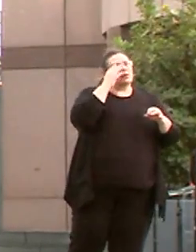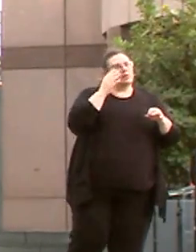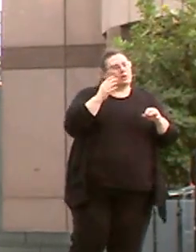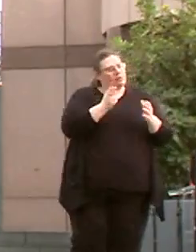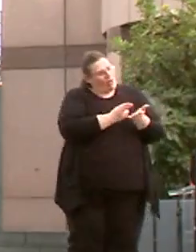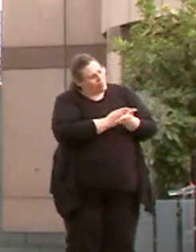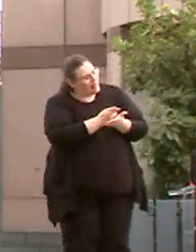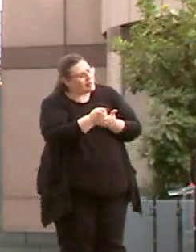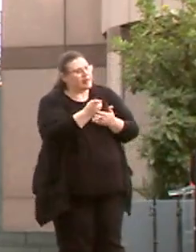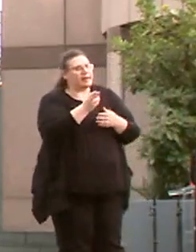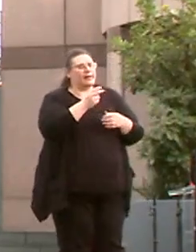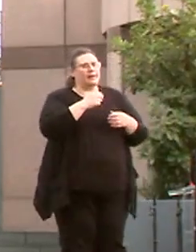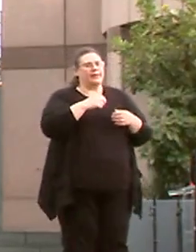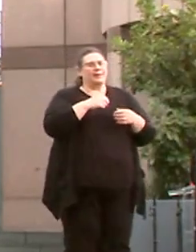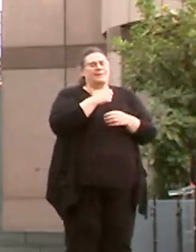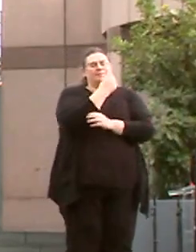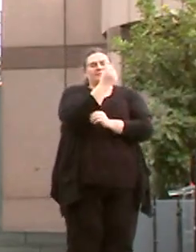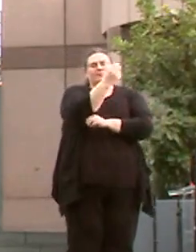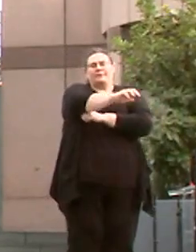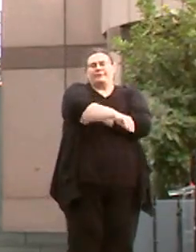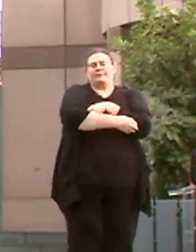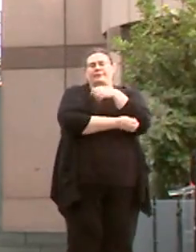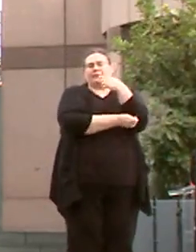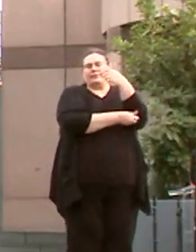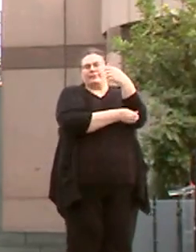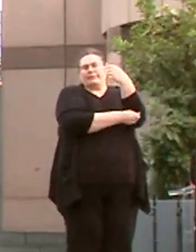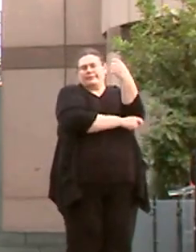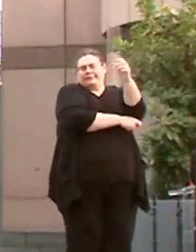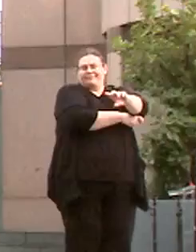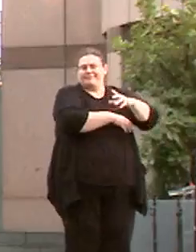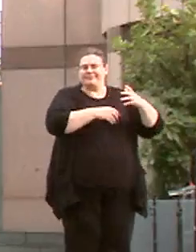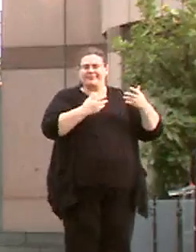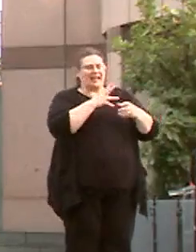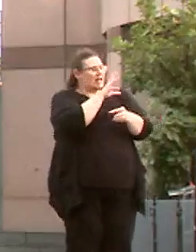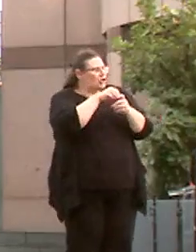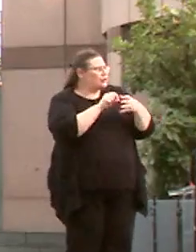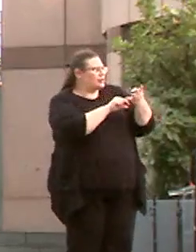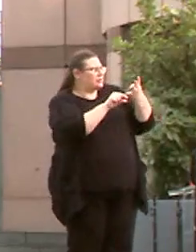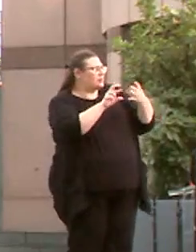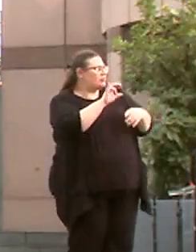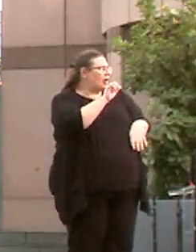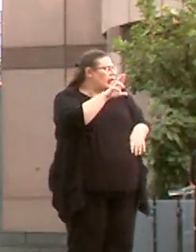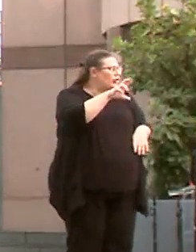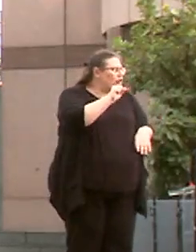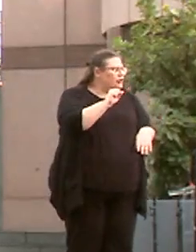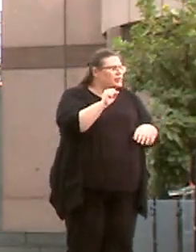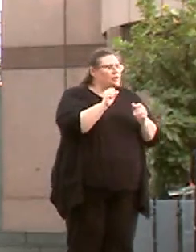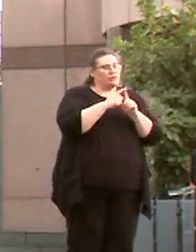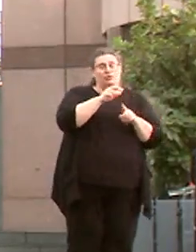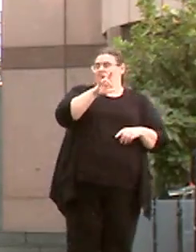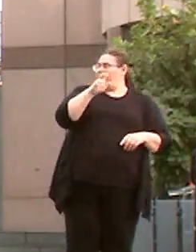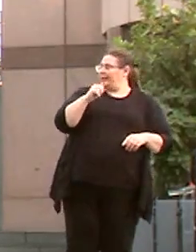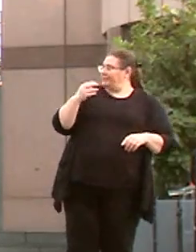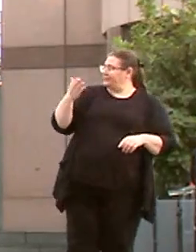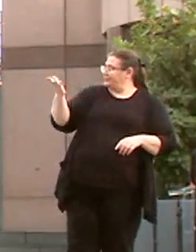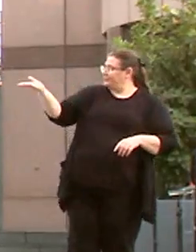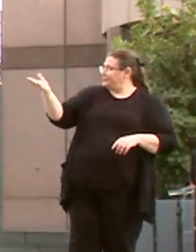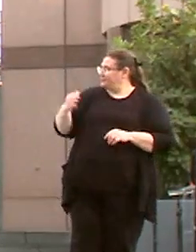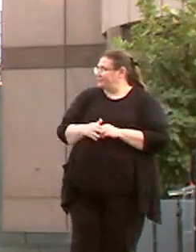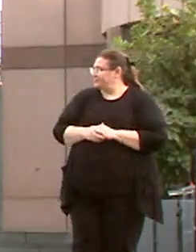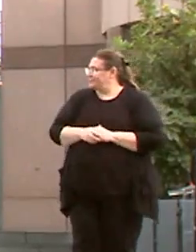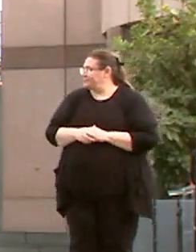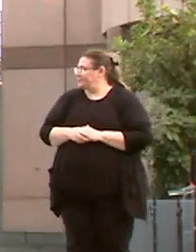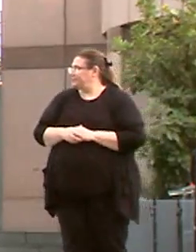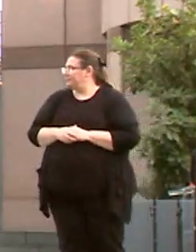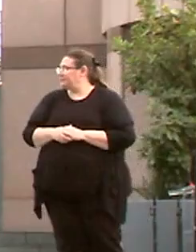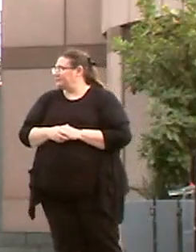being authentic and about inclusion writers to Ryan. I mean, I